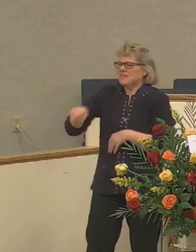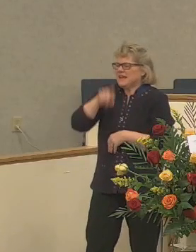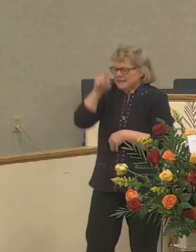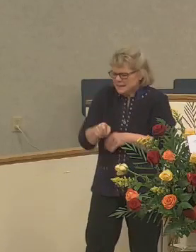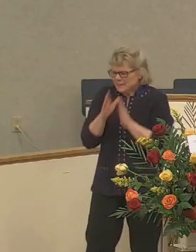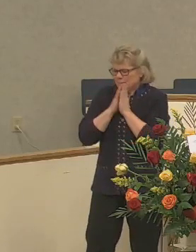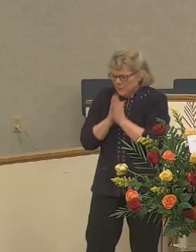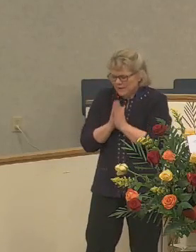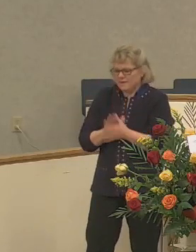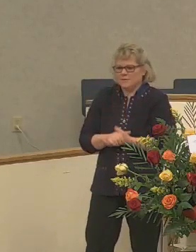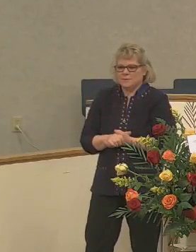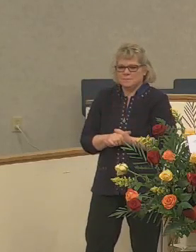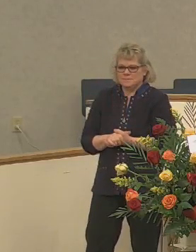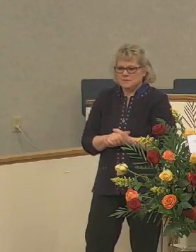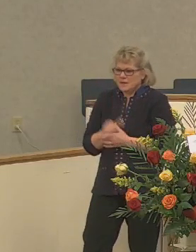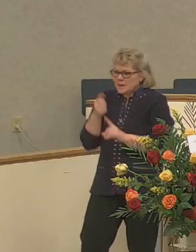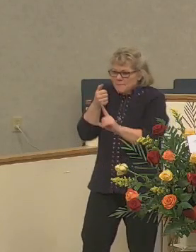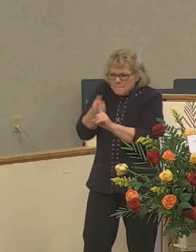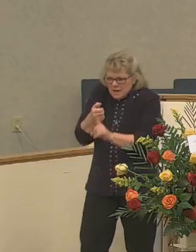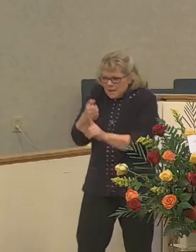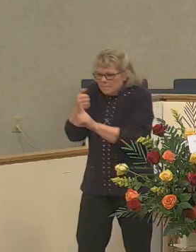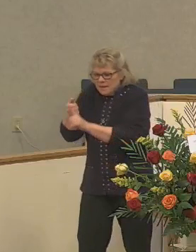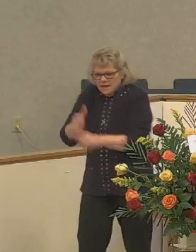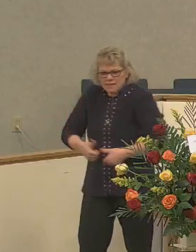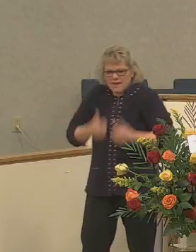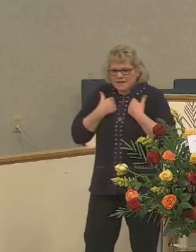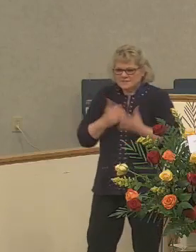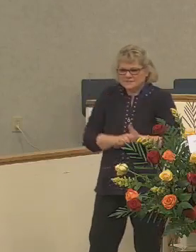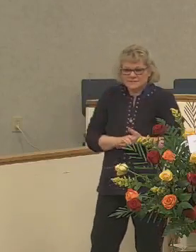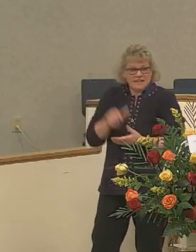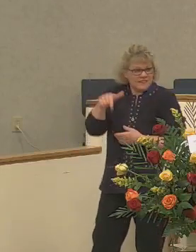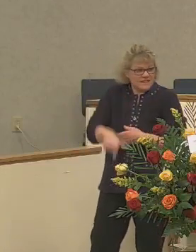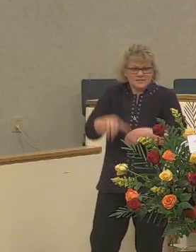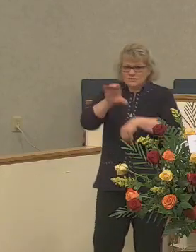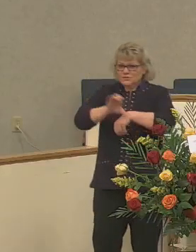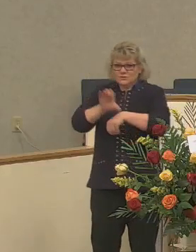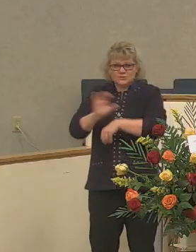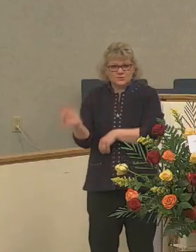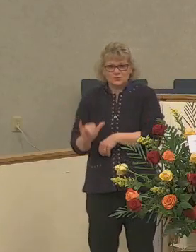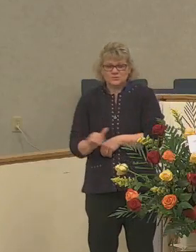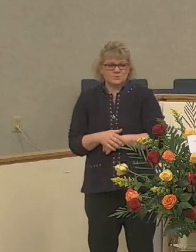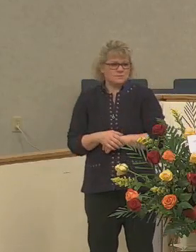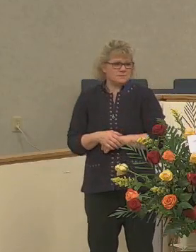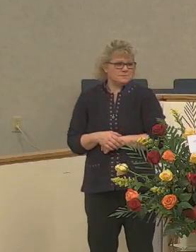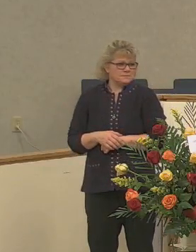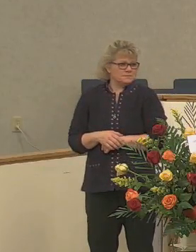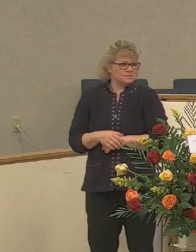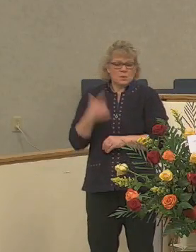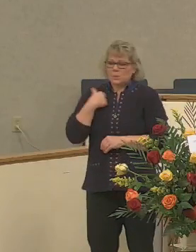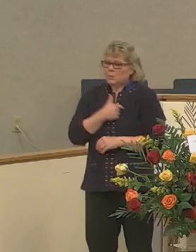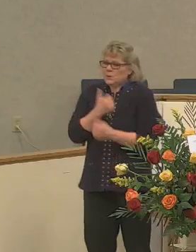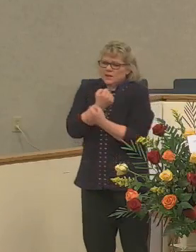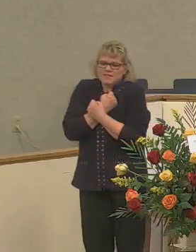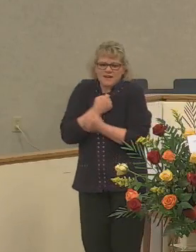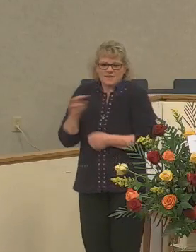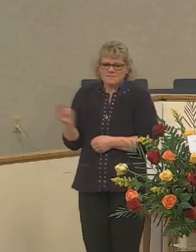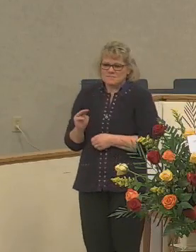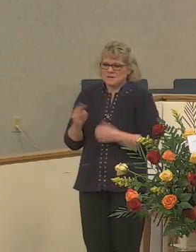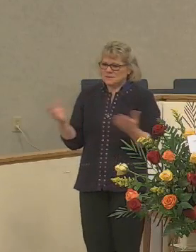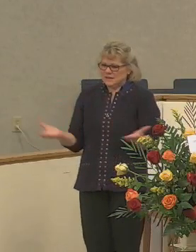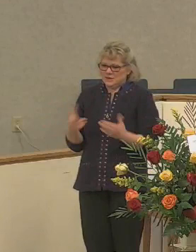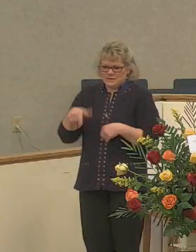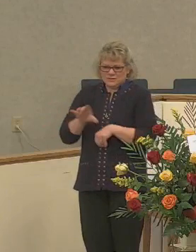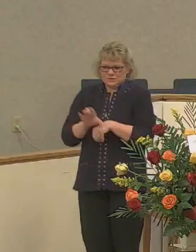right? He impacted them. He impacted his church, right? We loved him here at Columbia Road